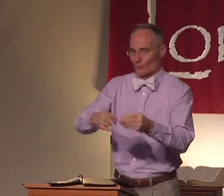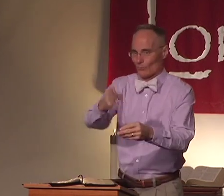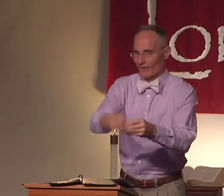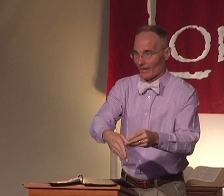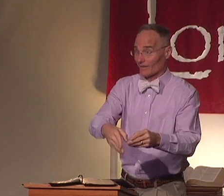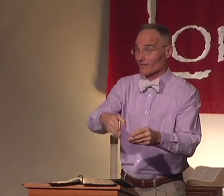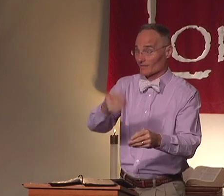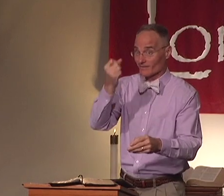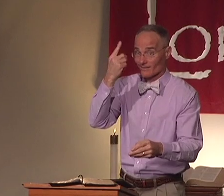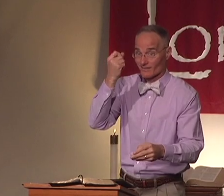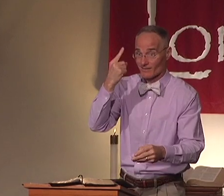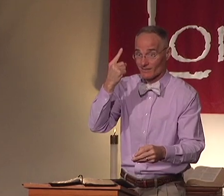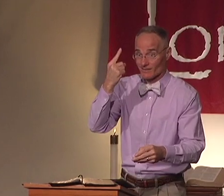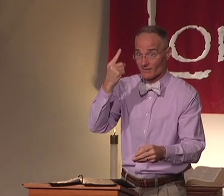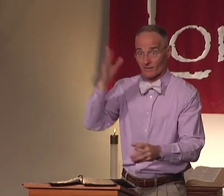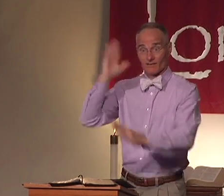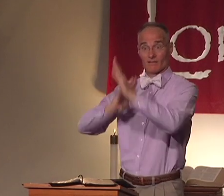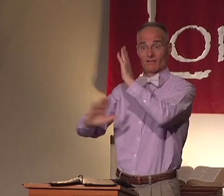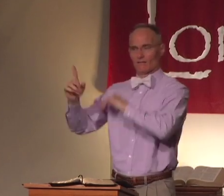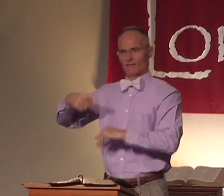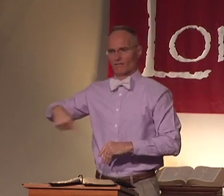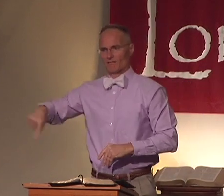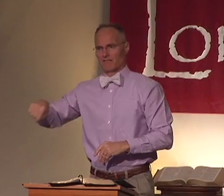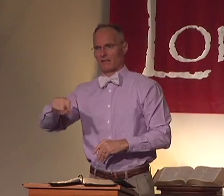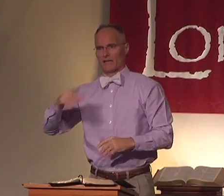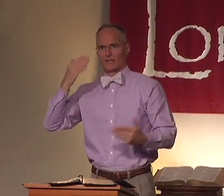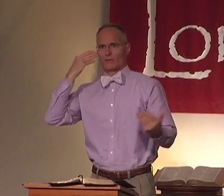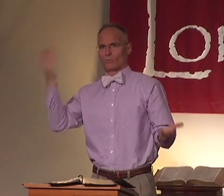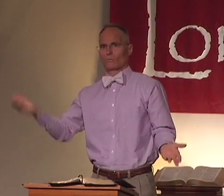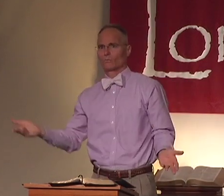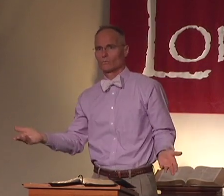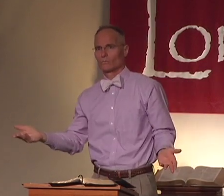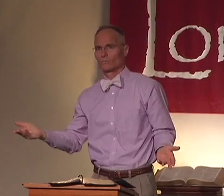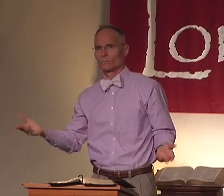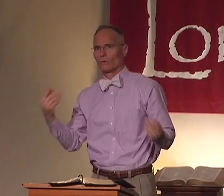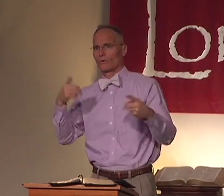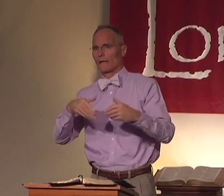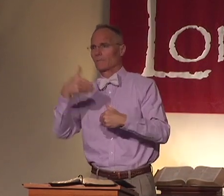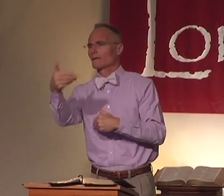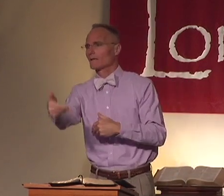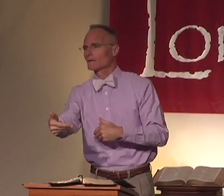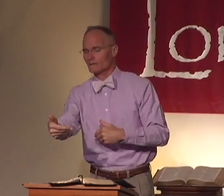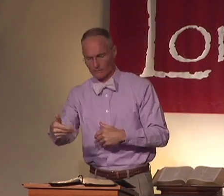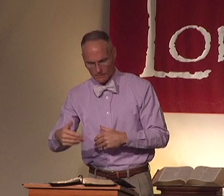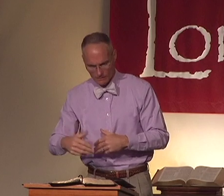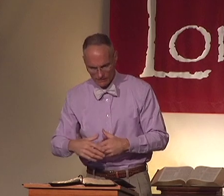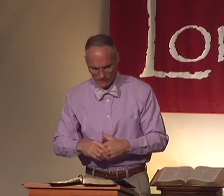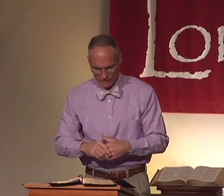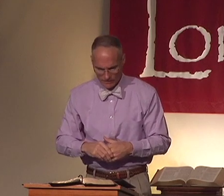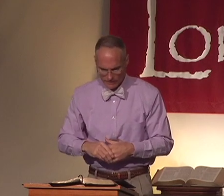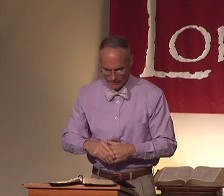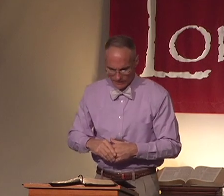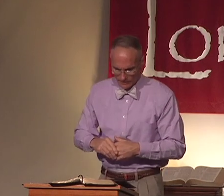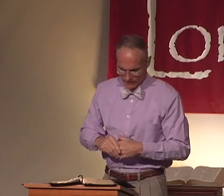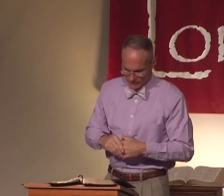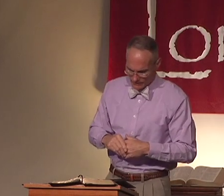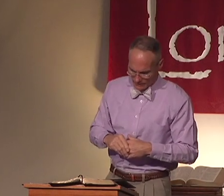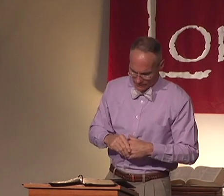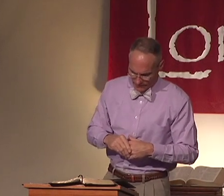And we know how the story ends. But back then, they didn't know. They didn't know what was going to happen next.